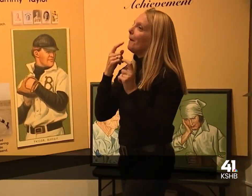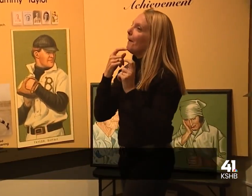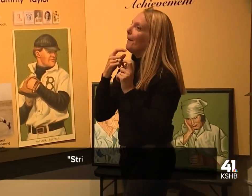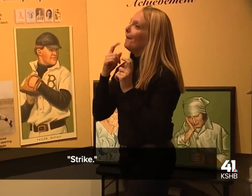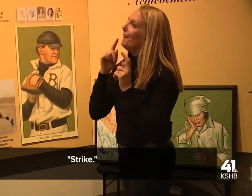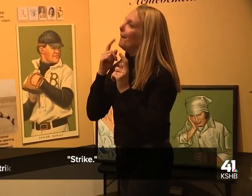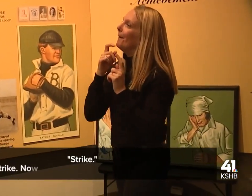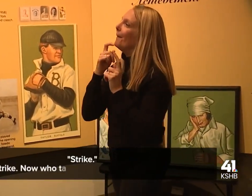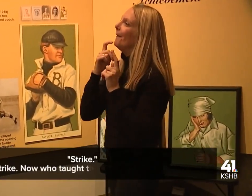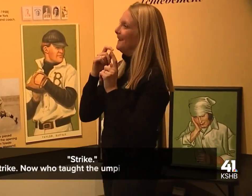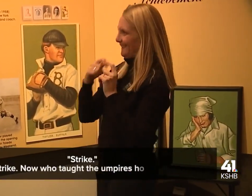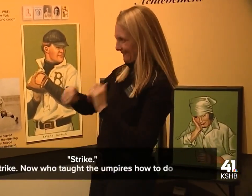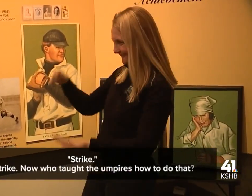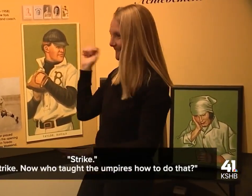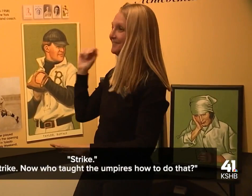Strike. Right, strike.